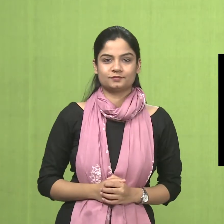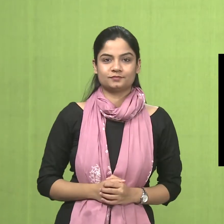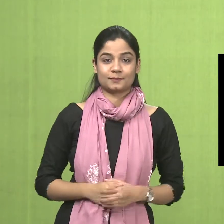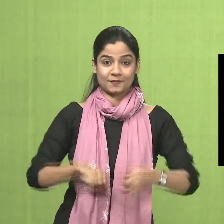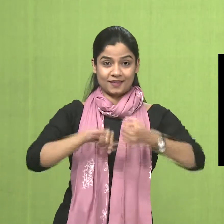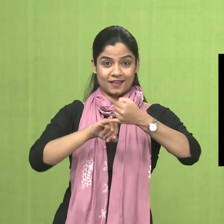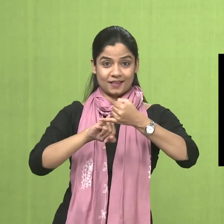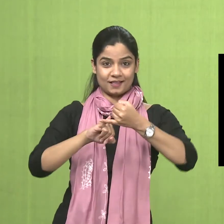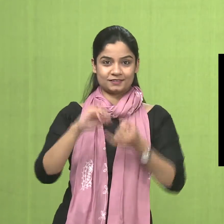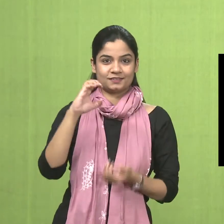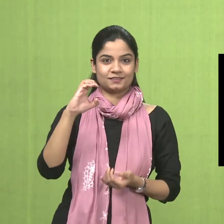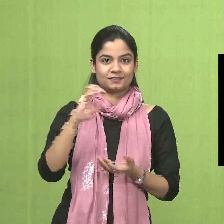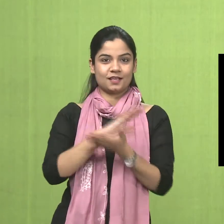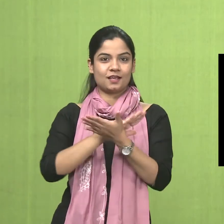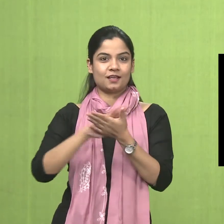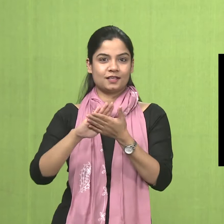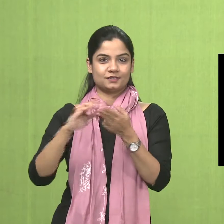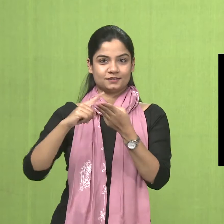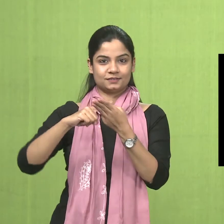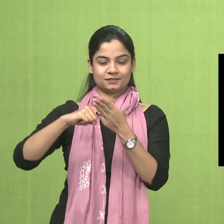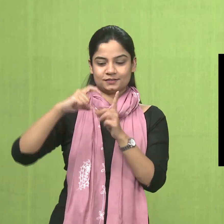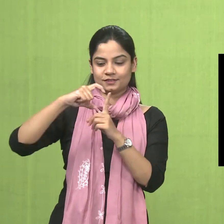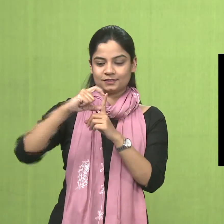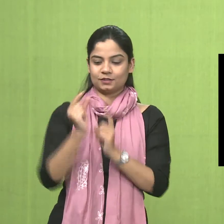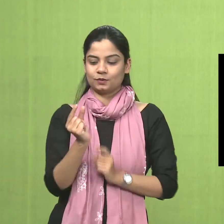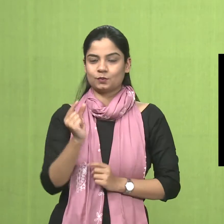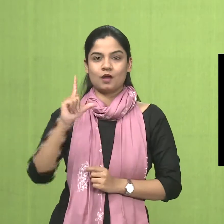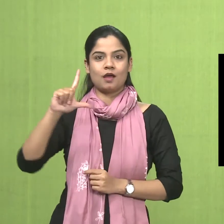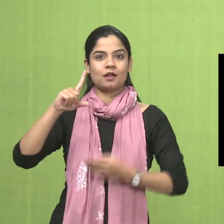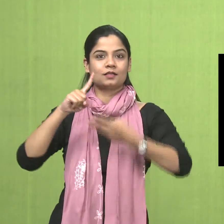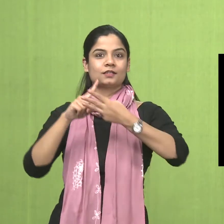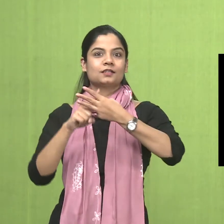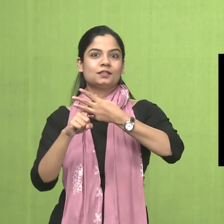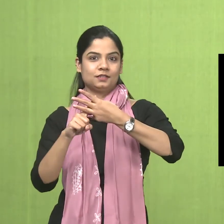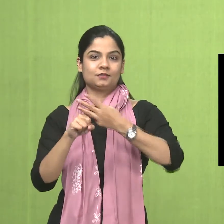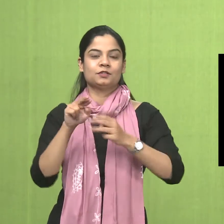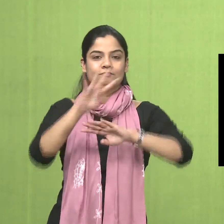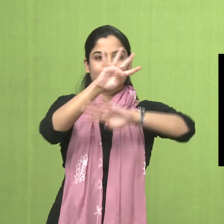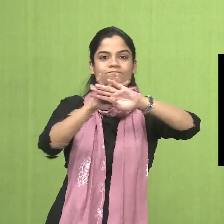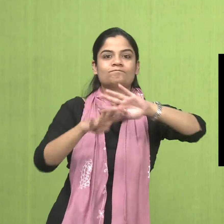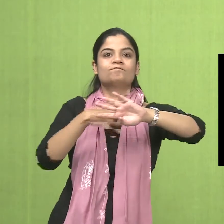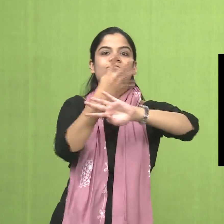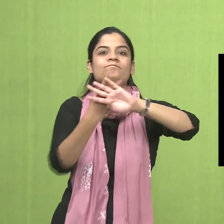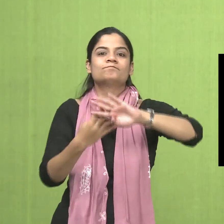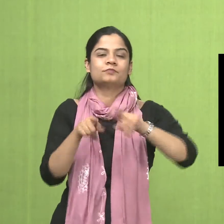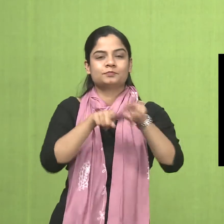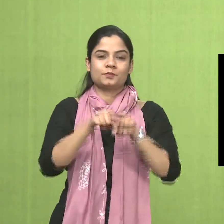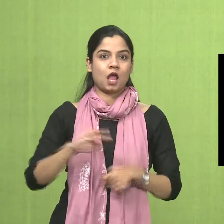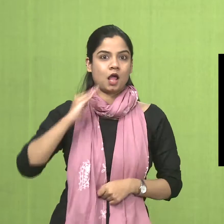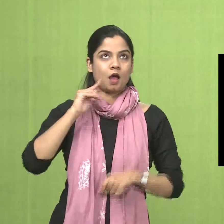Schedule, a plan of carrying out a process or procedure. Like when you can use a calendar to schedule your